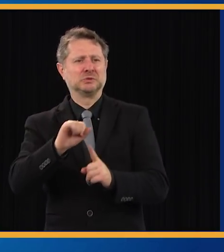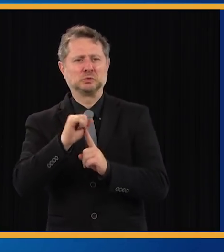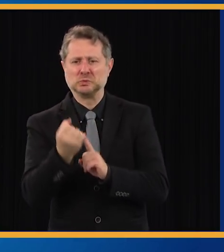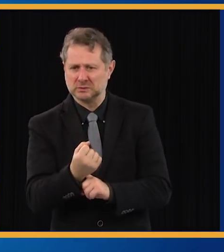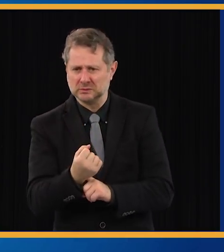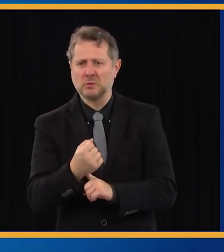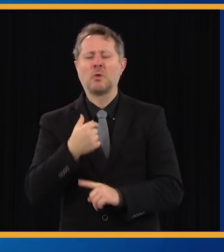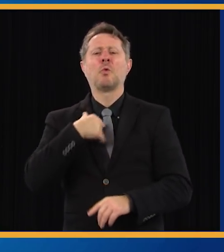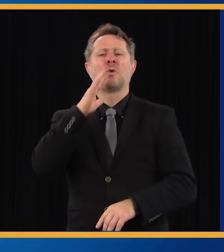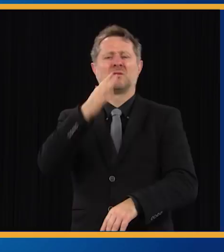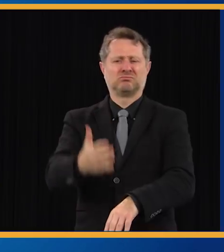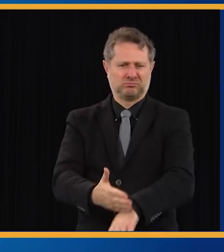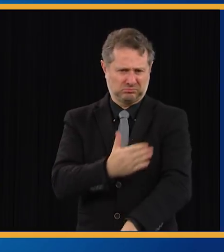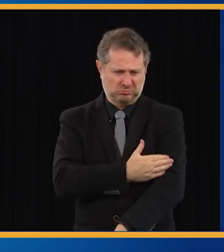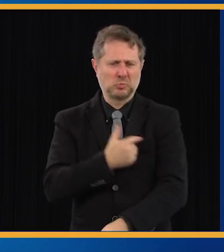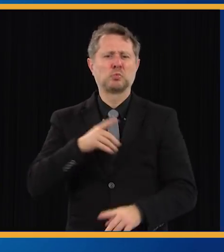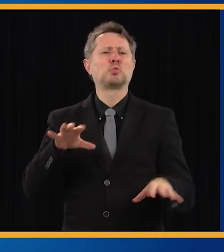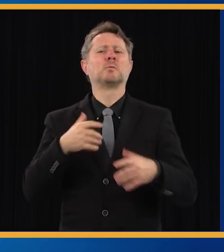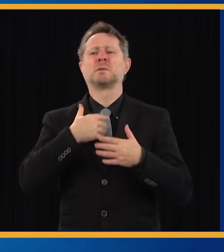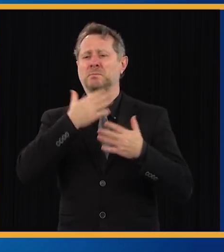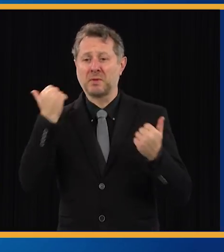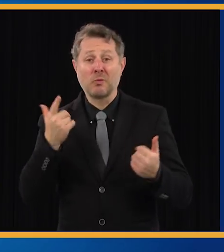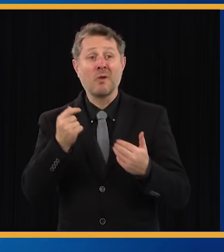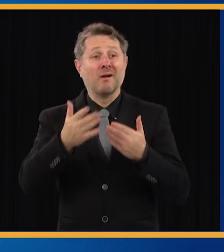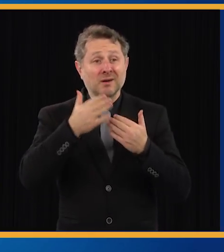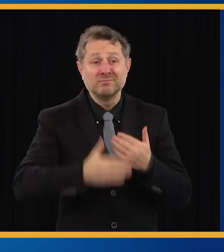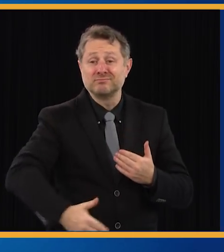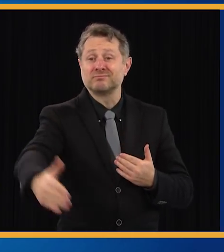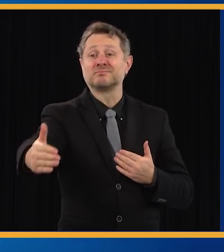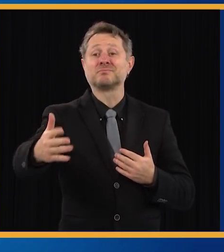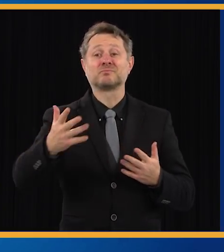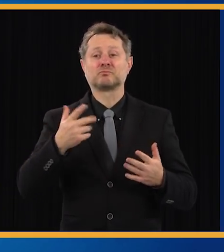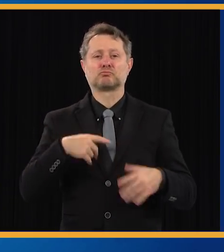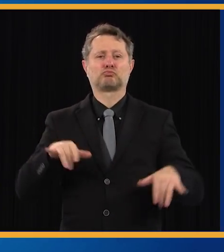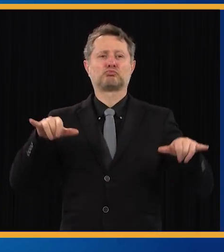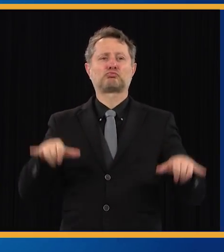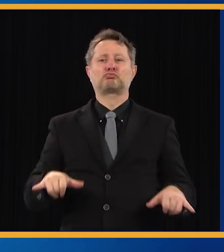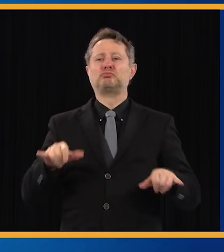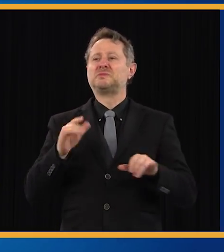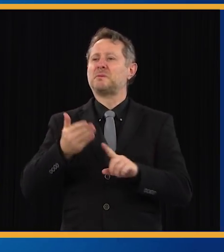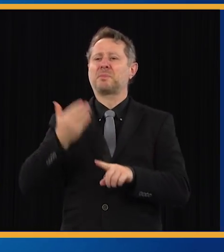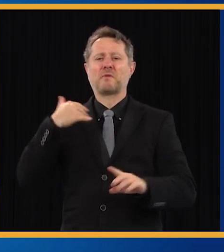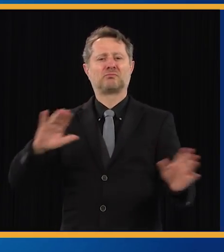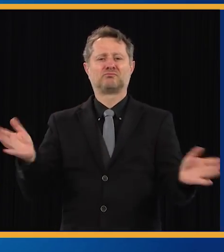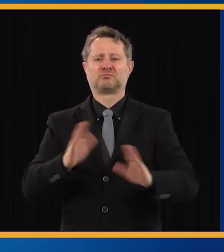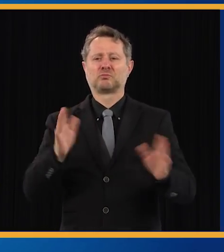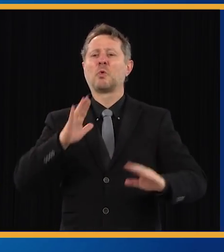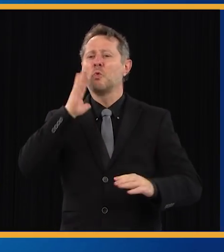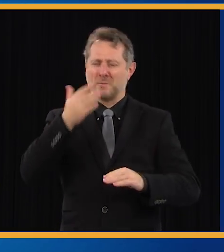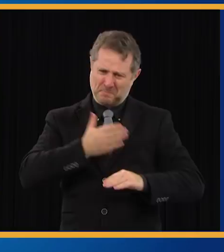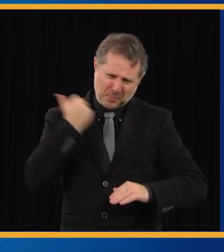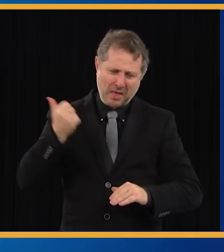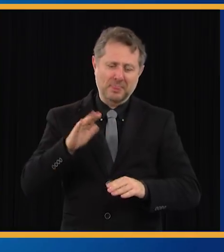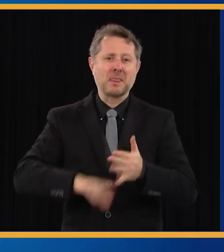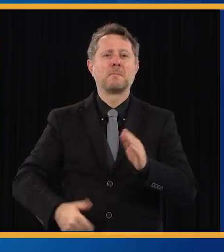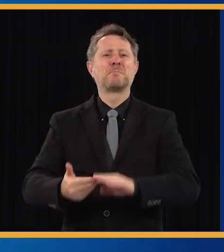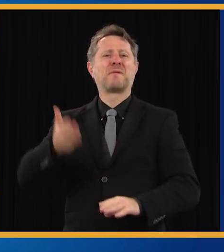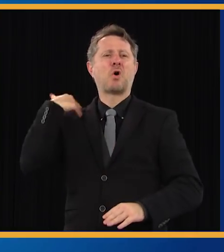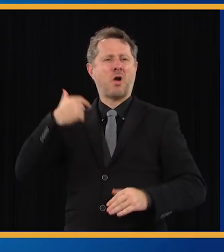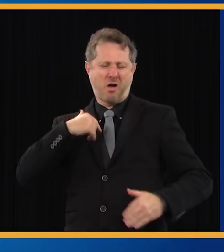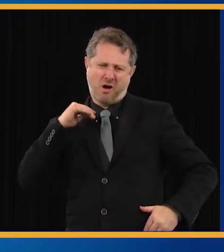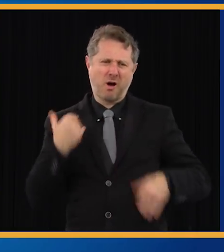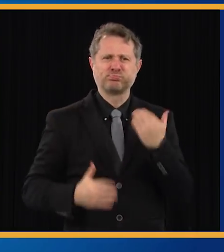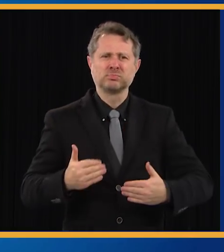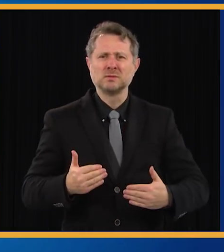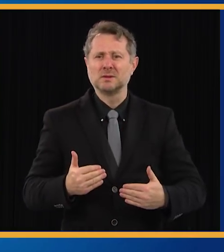So reimagine New York means don't replace what was, build it back better. And we've done that in the past.